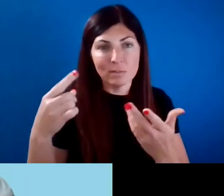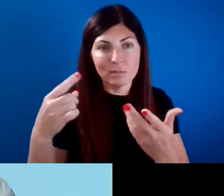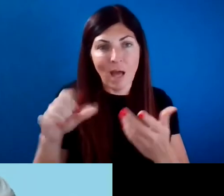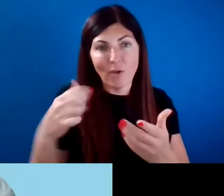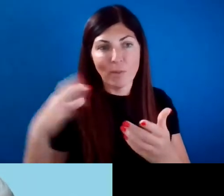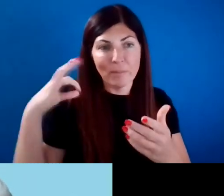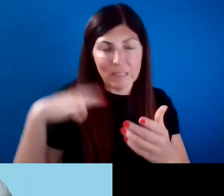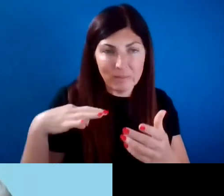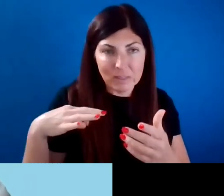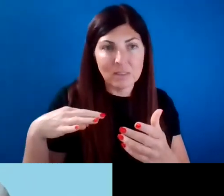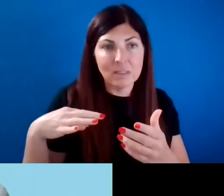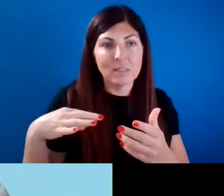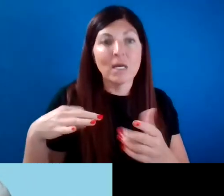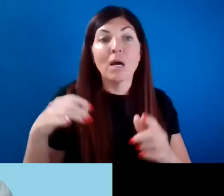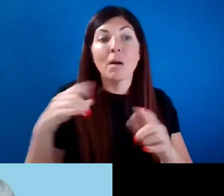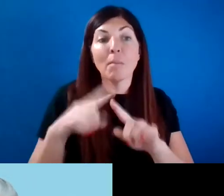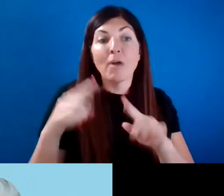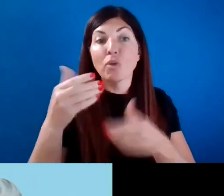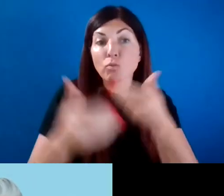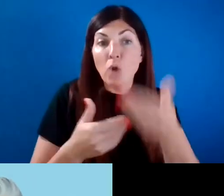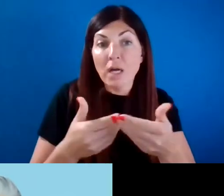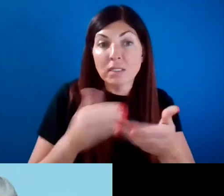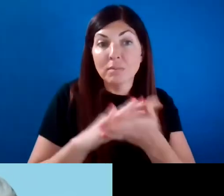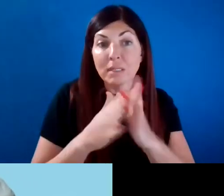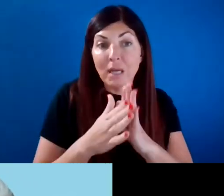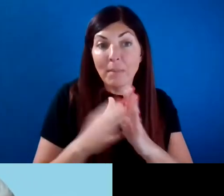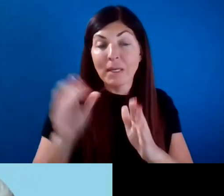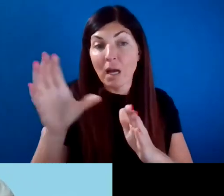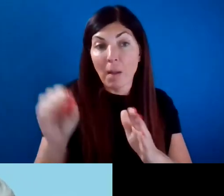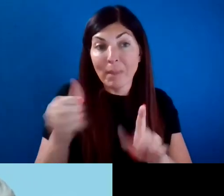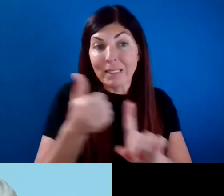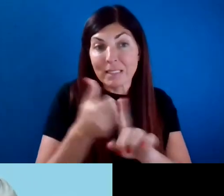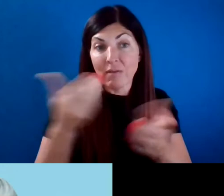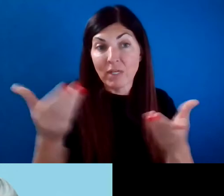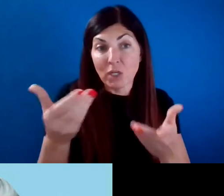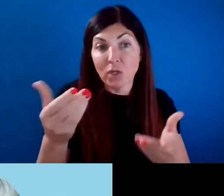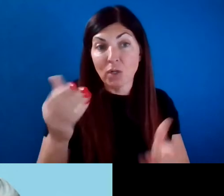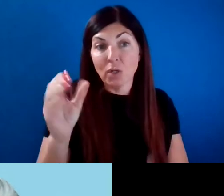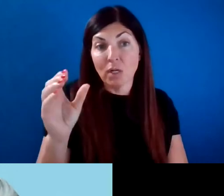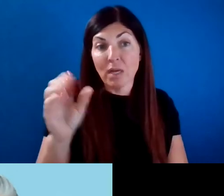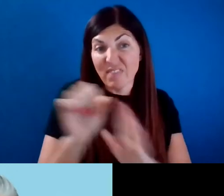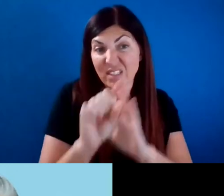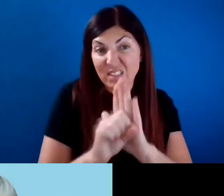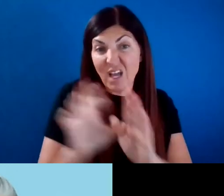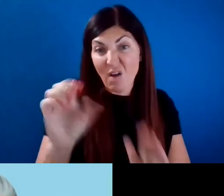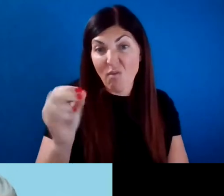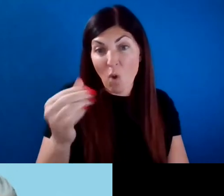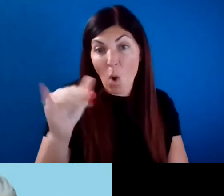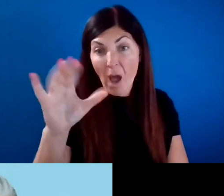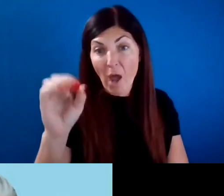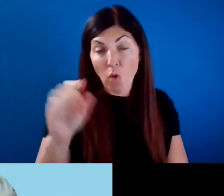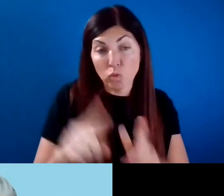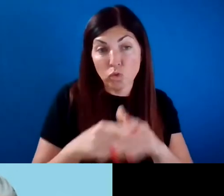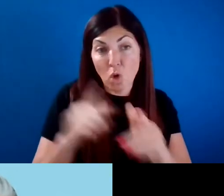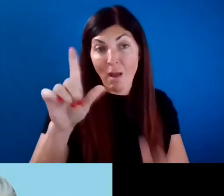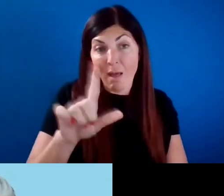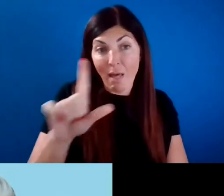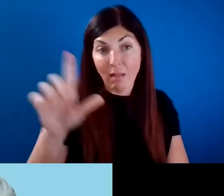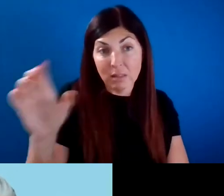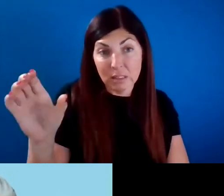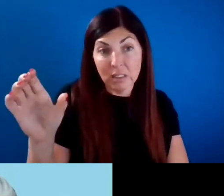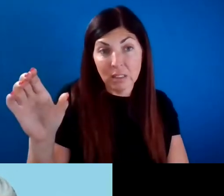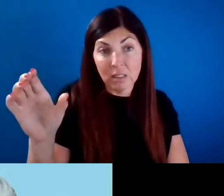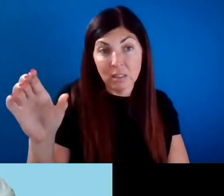process of actually setting up a company here in the state of Ohio itself is pretty simple. To start an LLC, it's